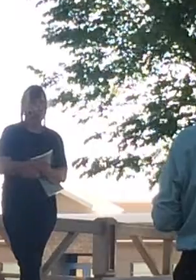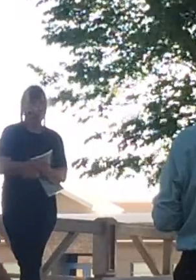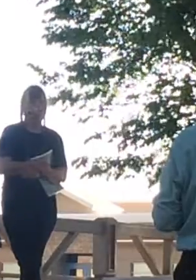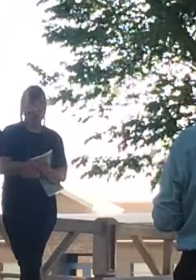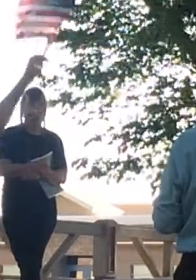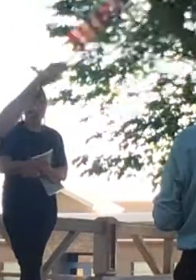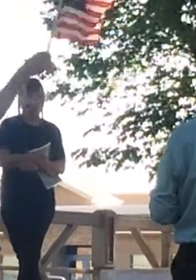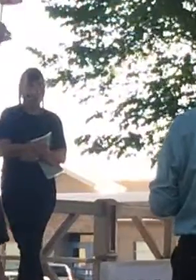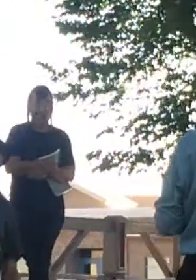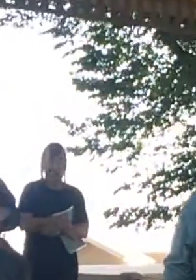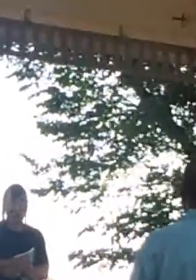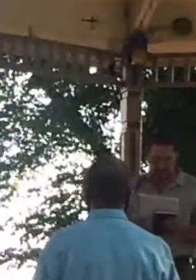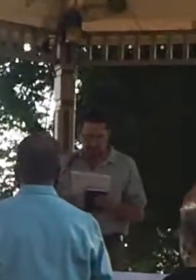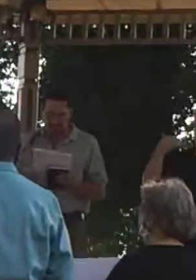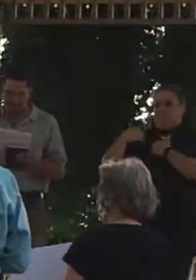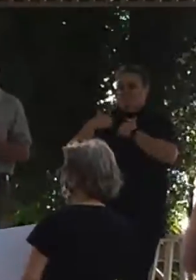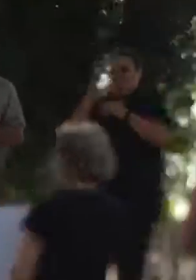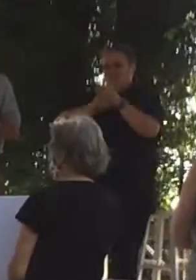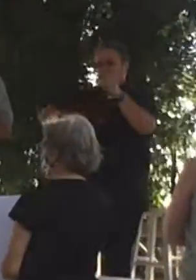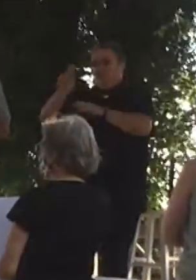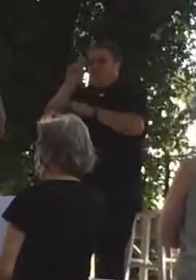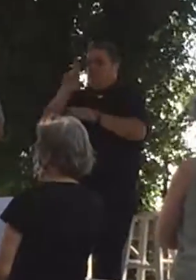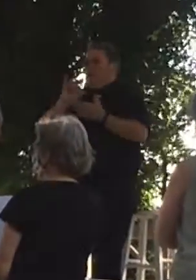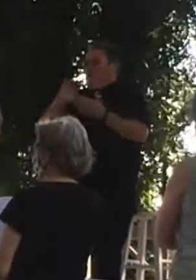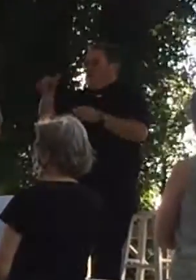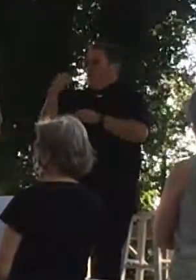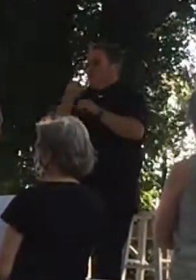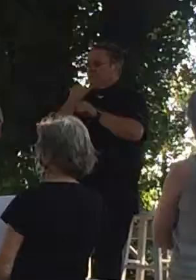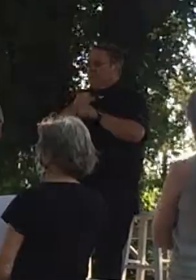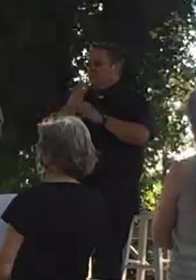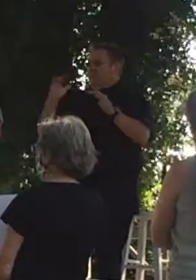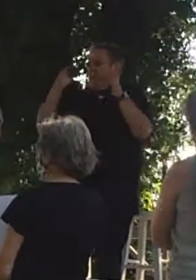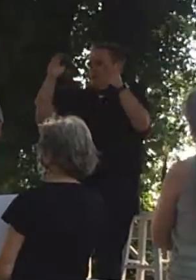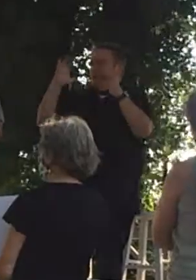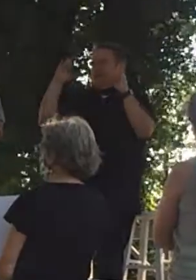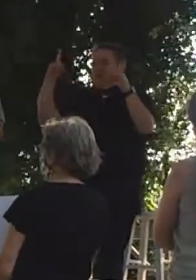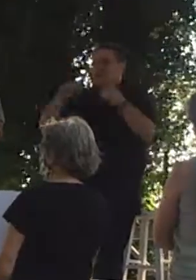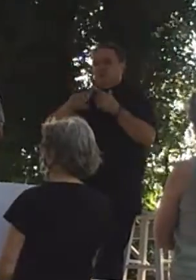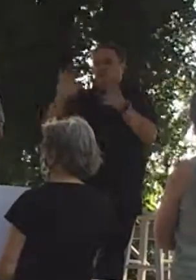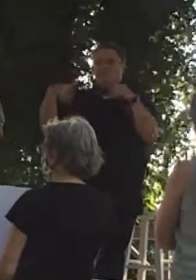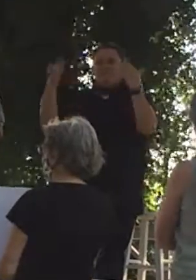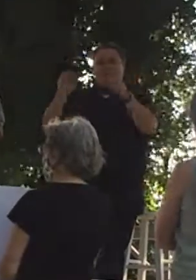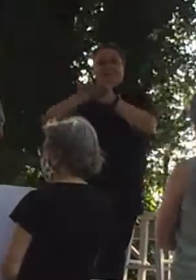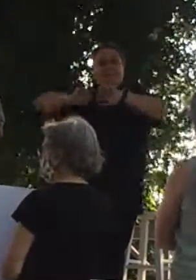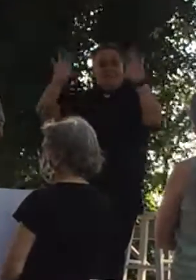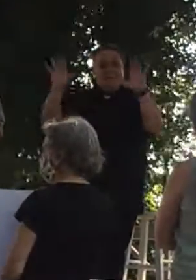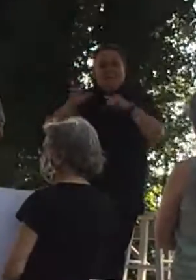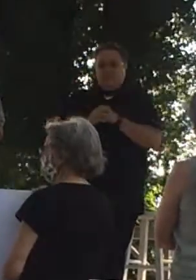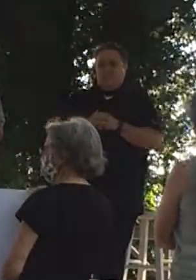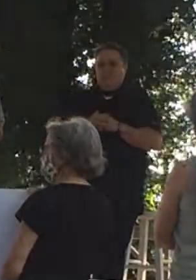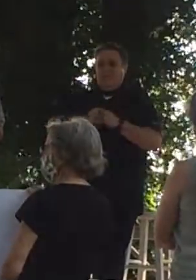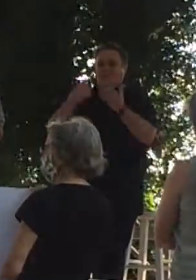Inclusion emphasizes the responsibility of our university and other institutions of higher education to provide clarification